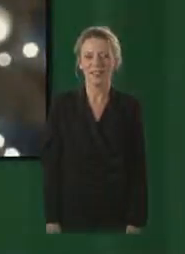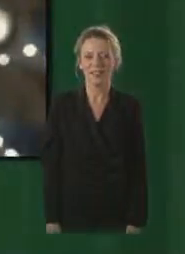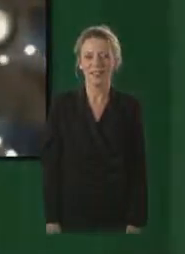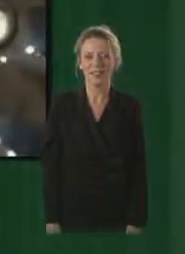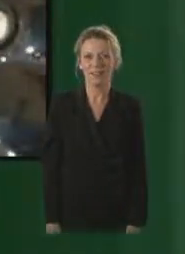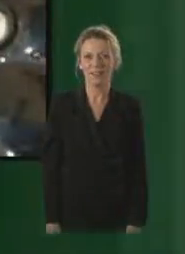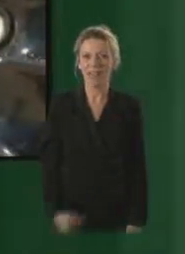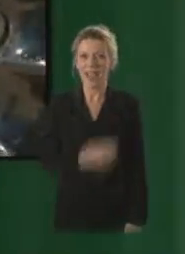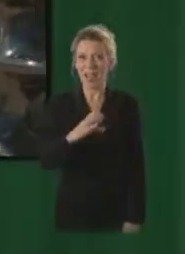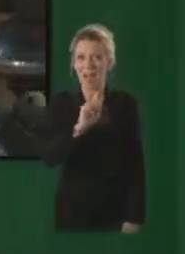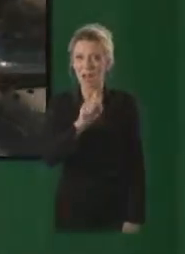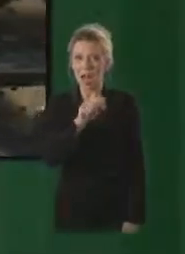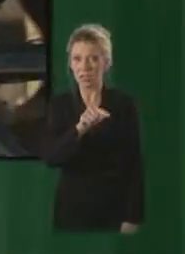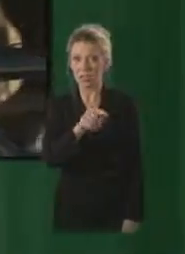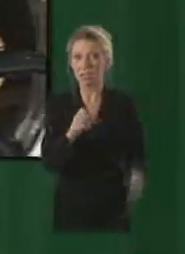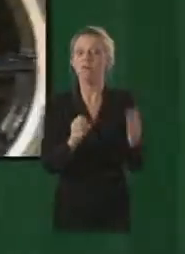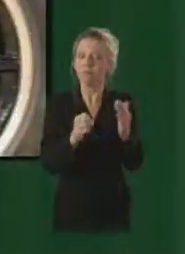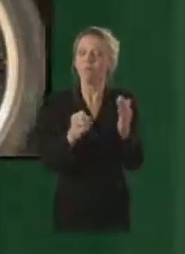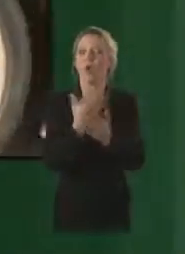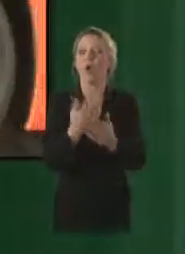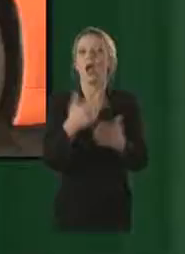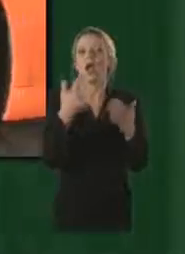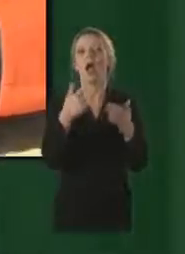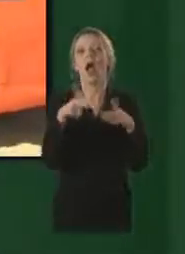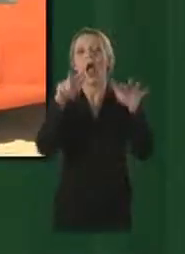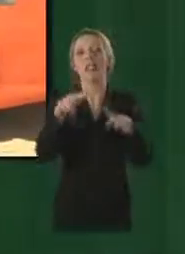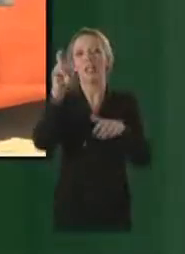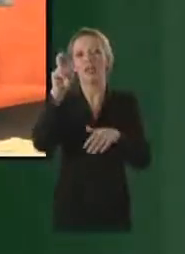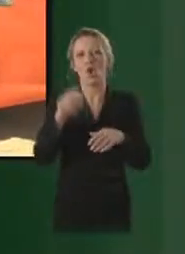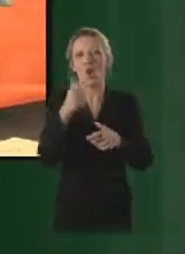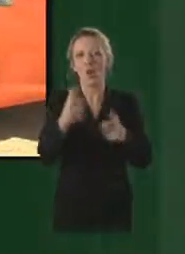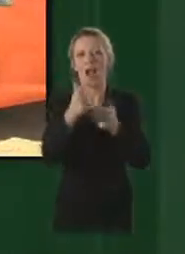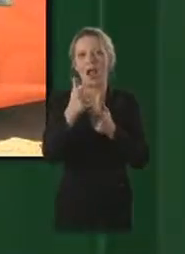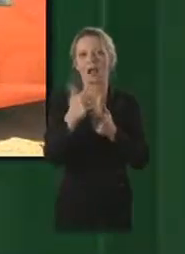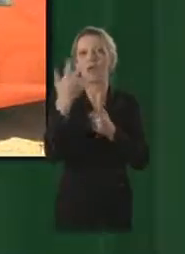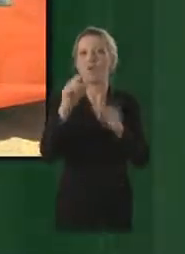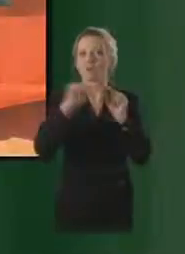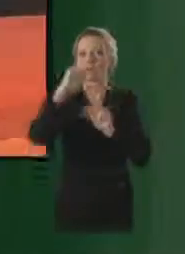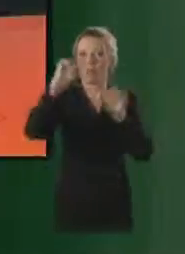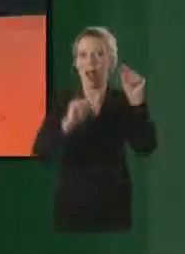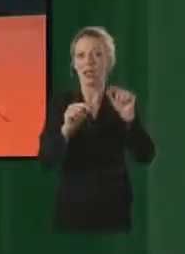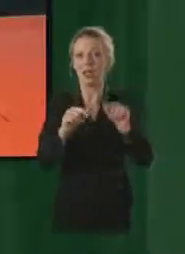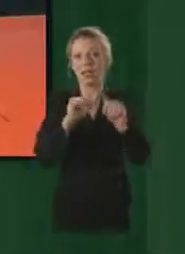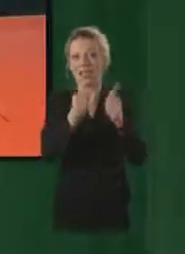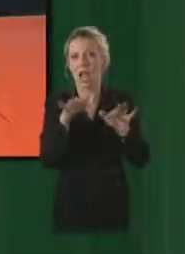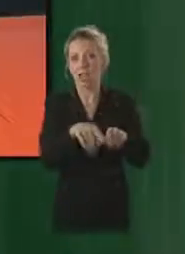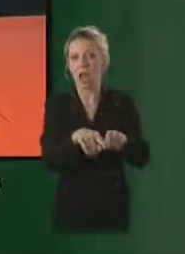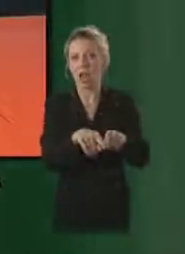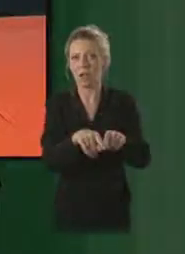The Cayman S comes with new 18-inch wheels with a turbine-shaped five-spoke design. The halogen